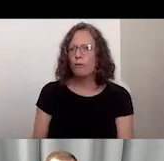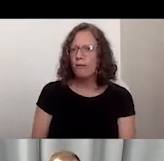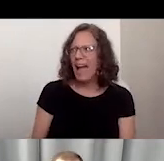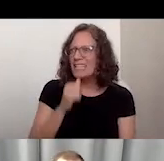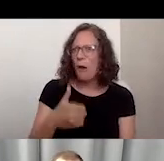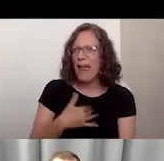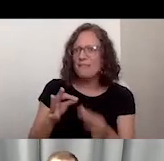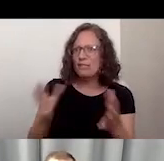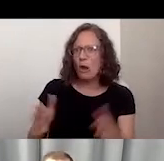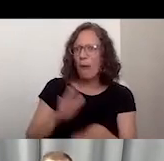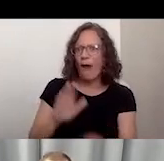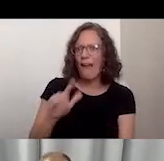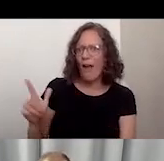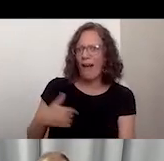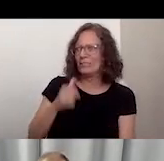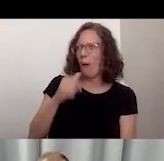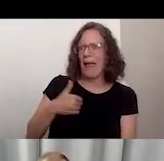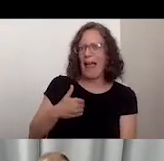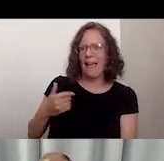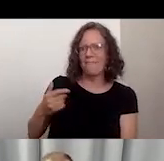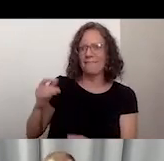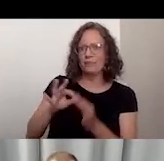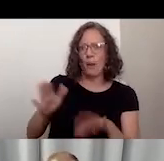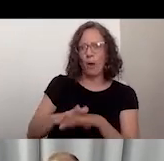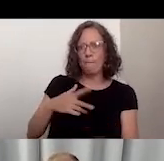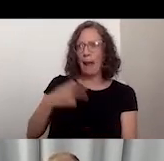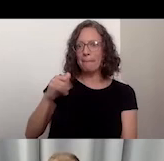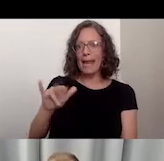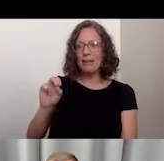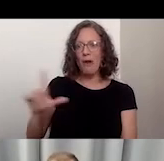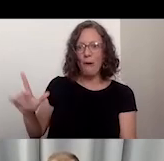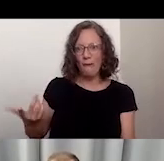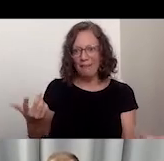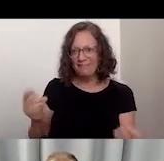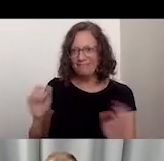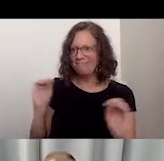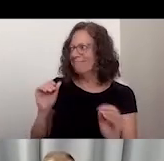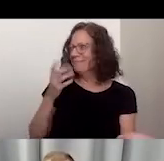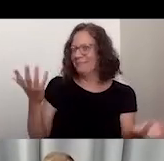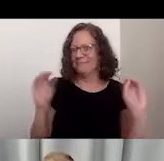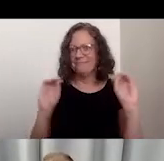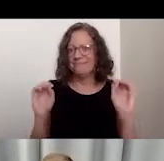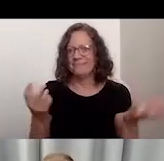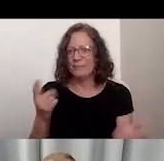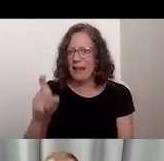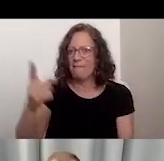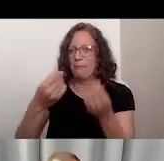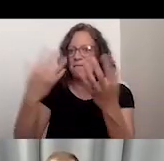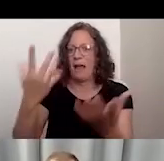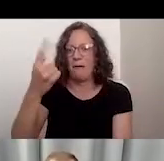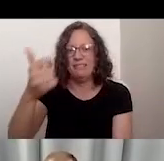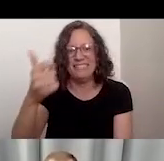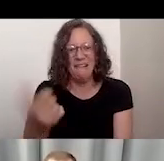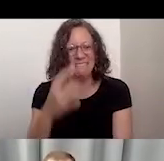appointment someplace and they'll say, oh, will you be bringing your own interpreter? I don't have an interpreter on my personal payroll. I don't